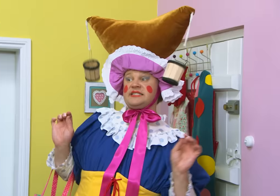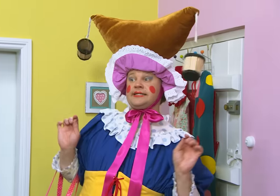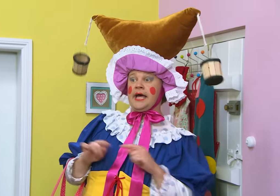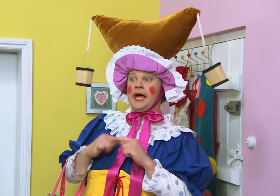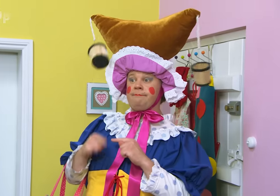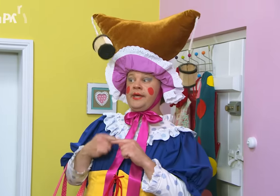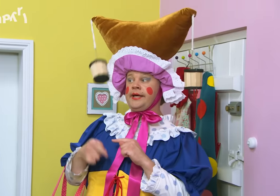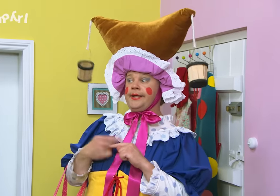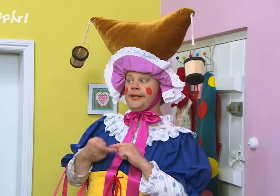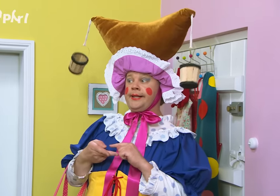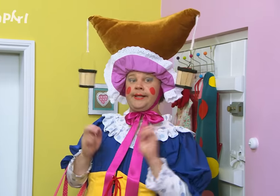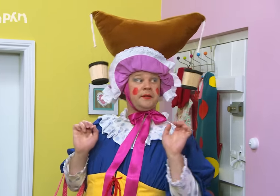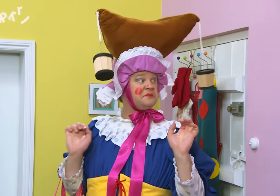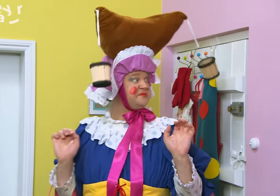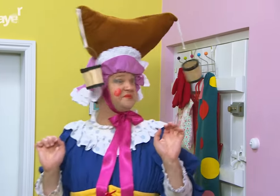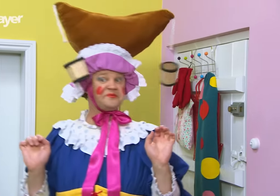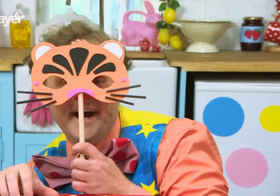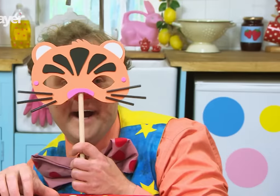Mr. Tumble! It's Aunt Polly.